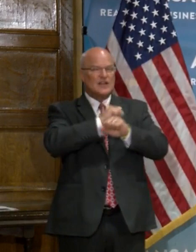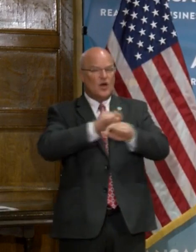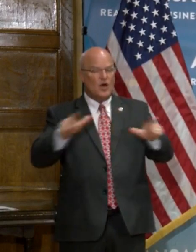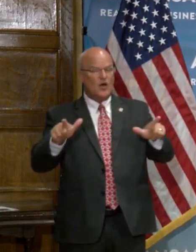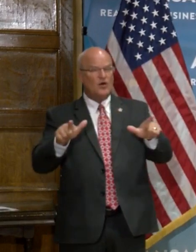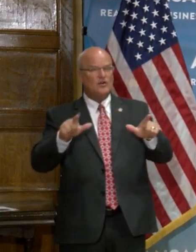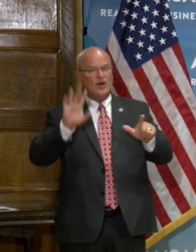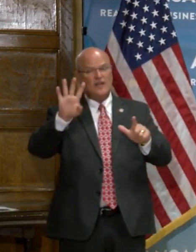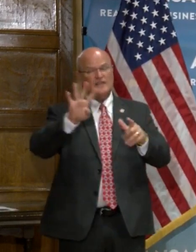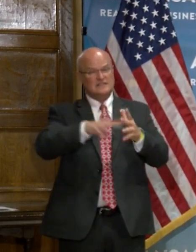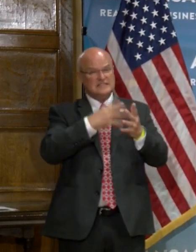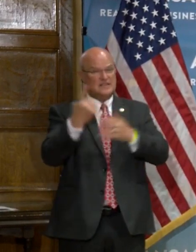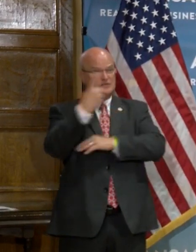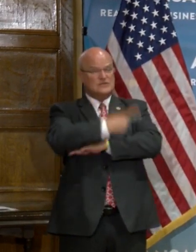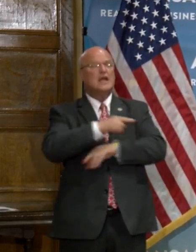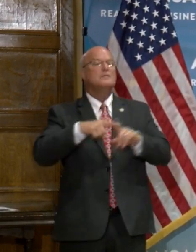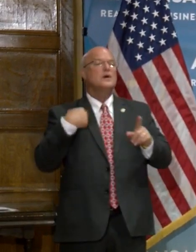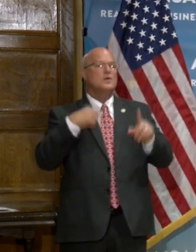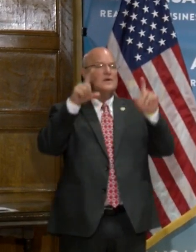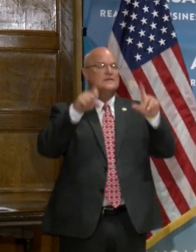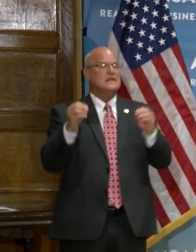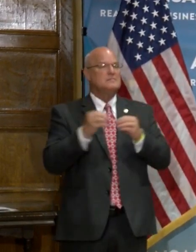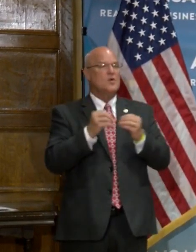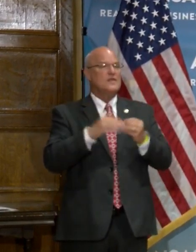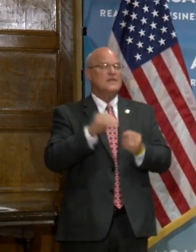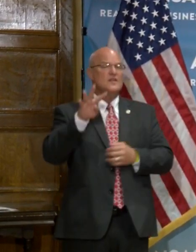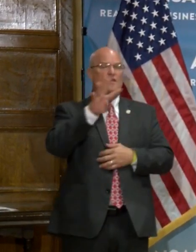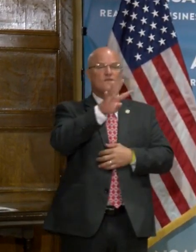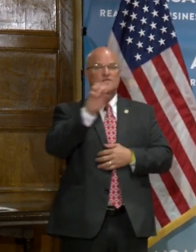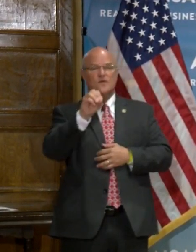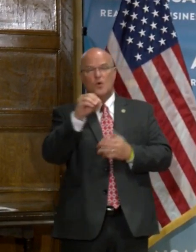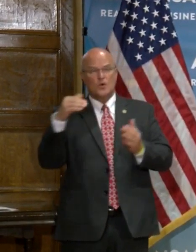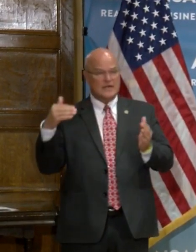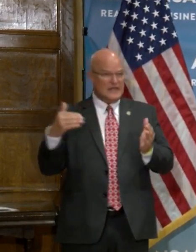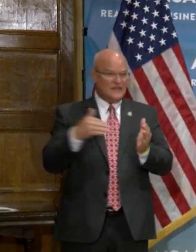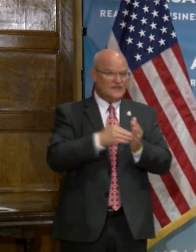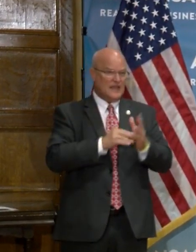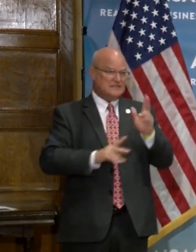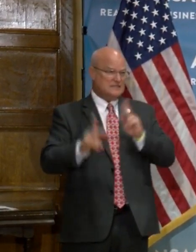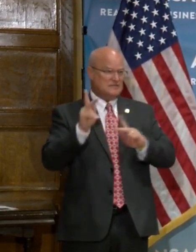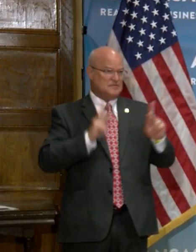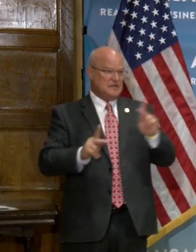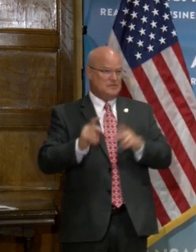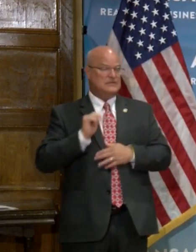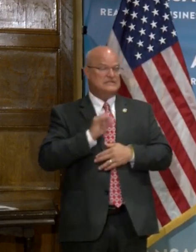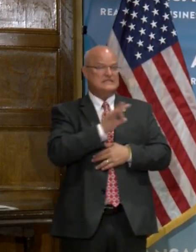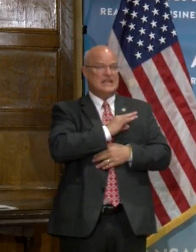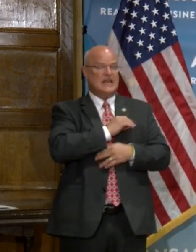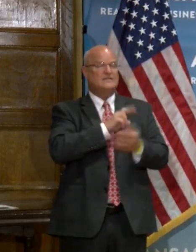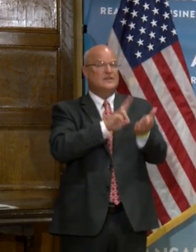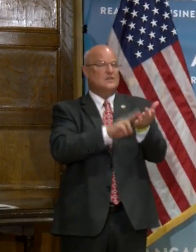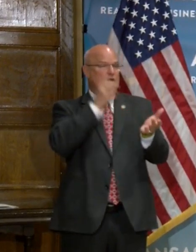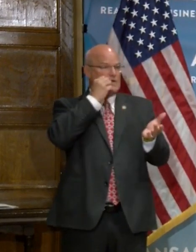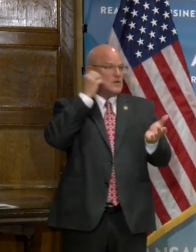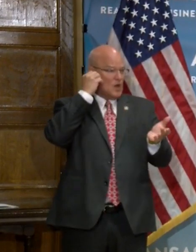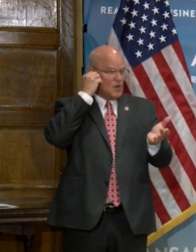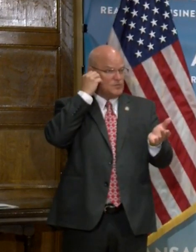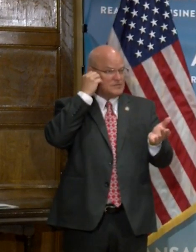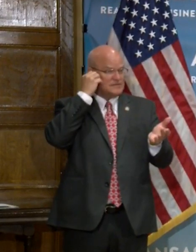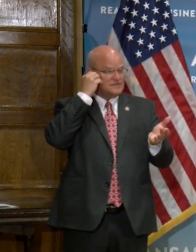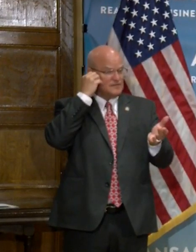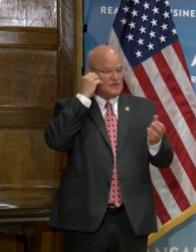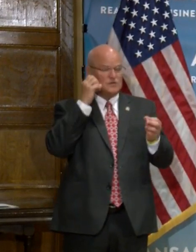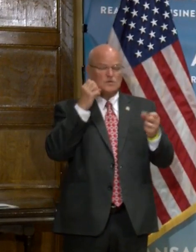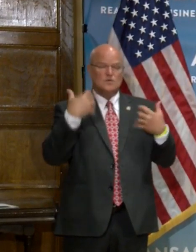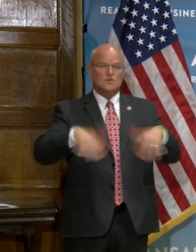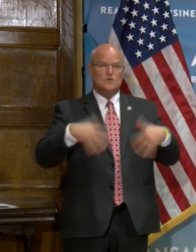on their scheduled dates, but we've tested more than 40,000 residents and staff in long-term care facilities. It's been a